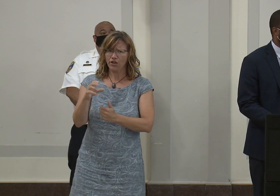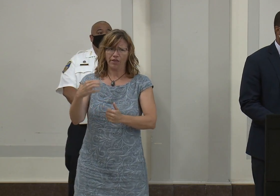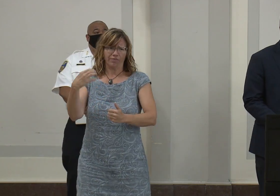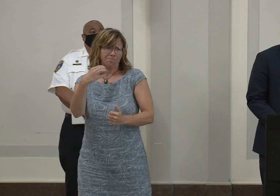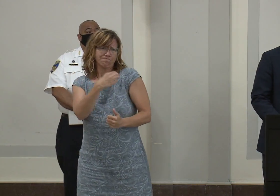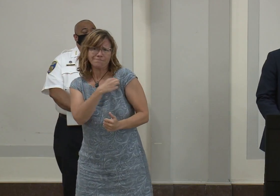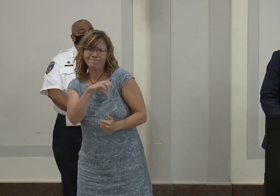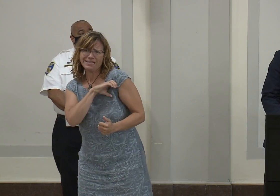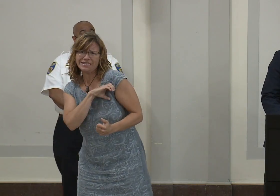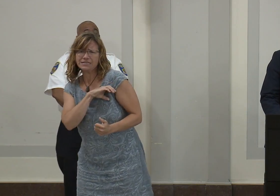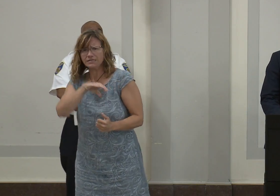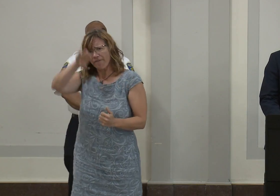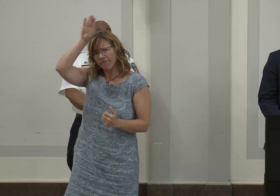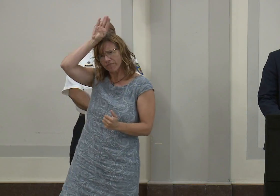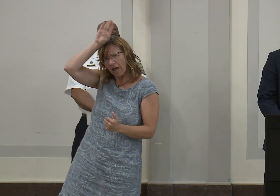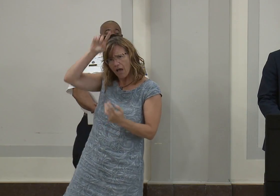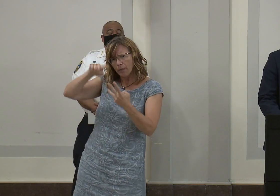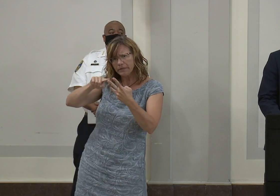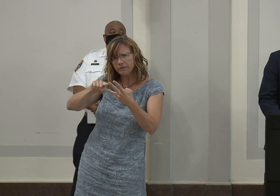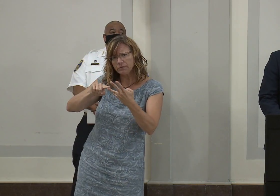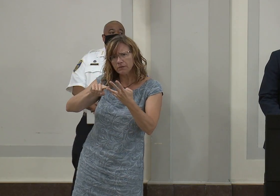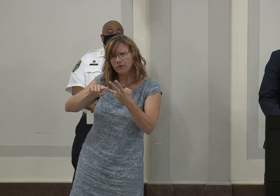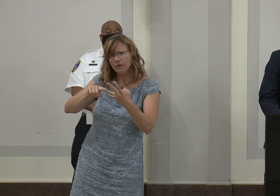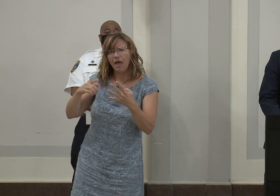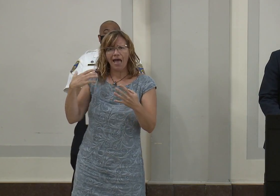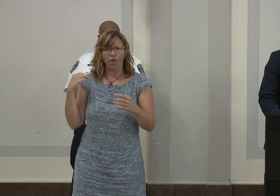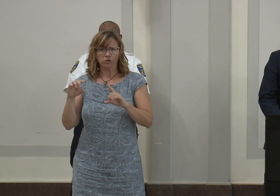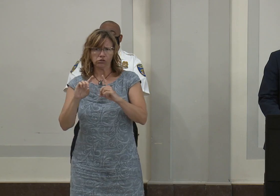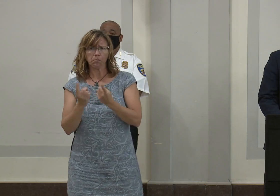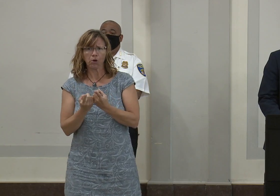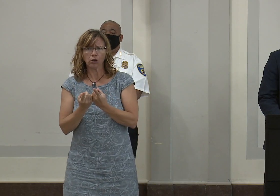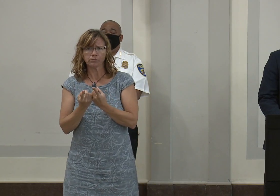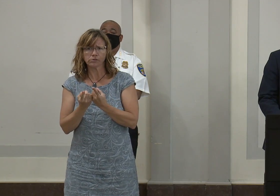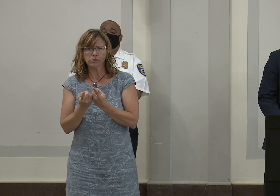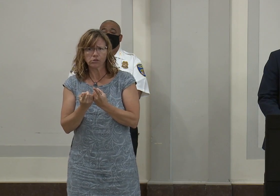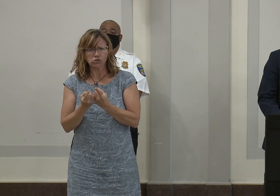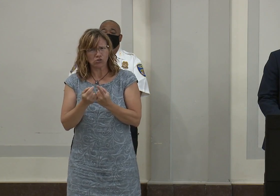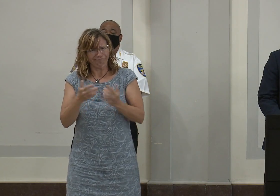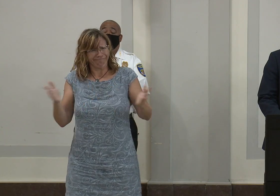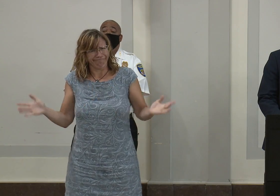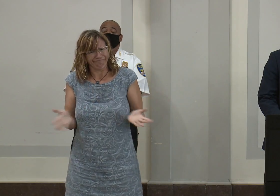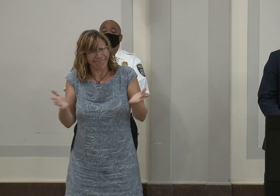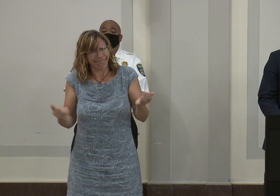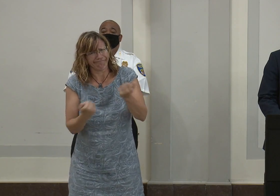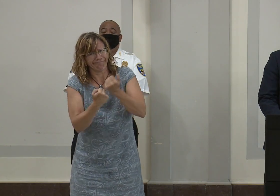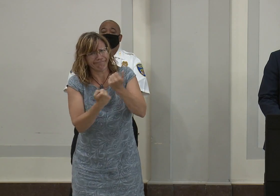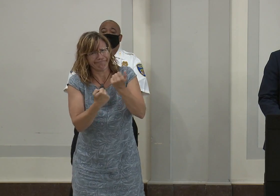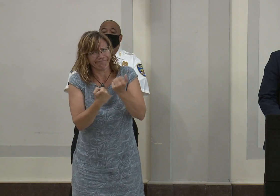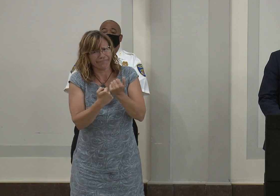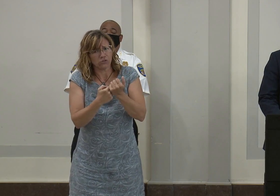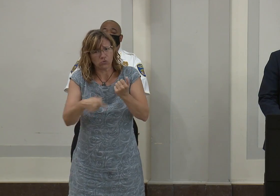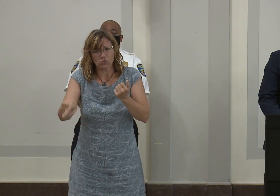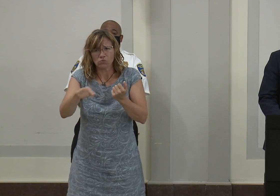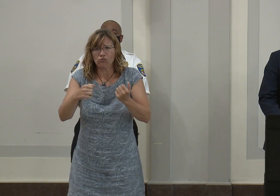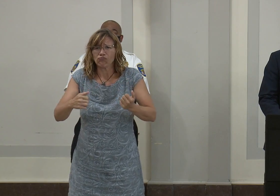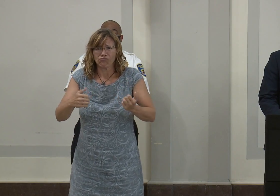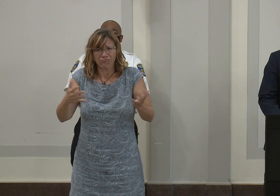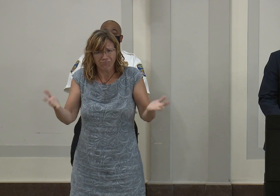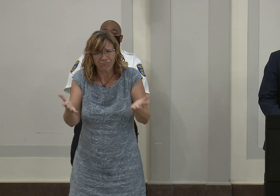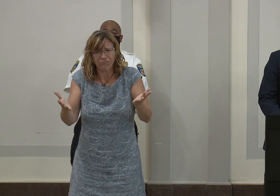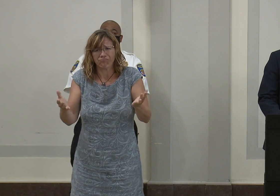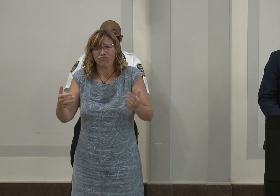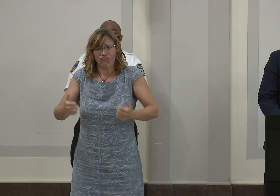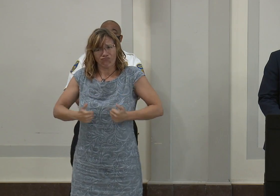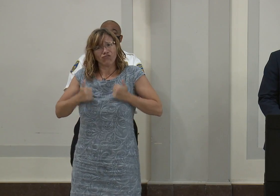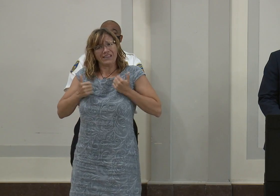and the Health Department, Lieutenant Holmes, urging Baltimore City residents to let's have fun on the 4th of July